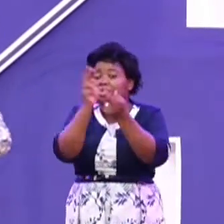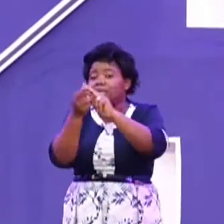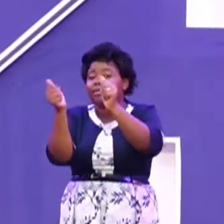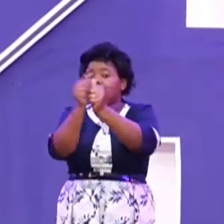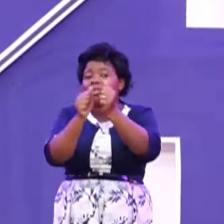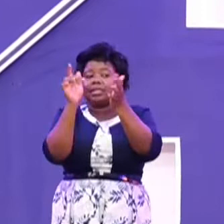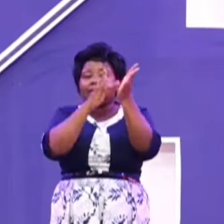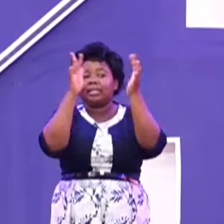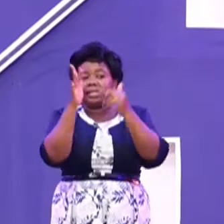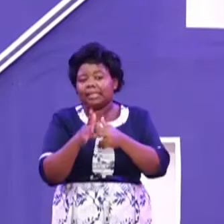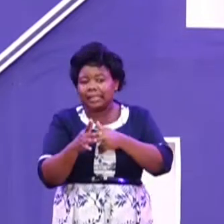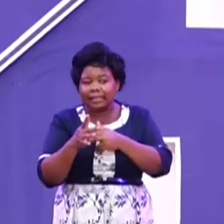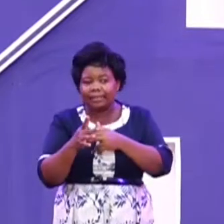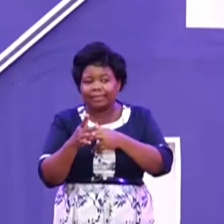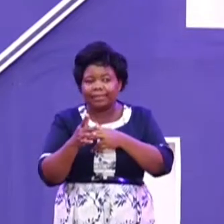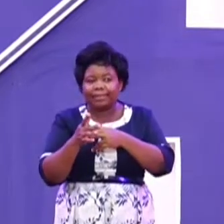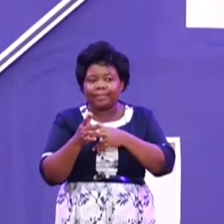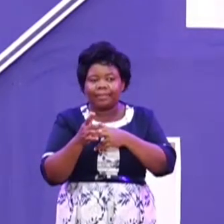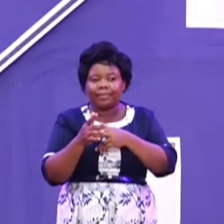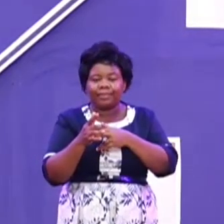with Jesus himself.